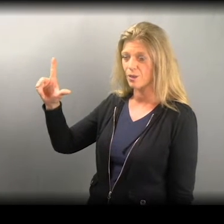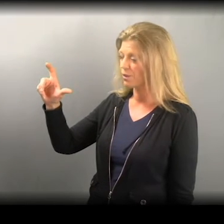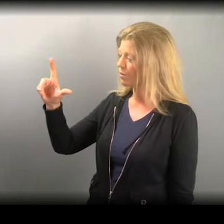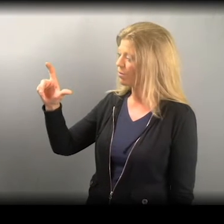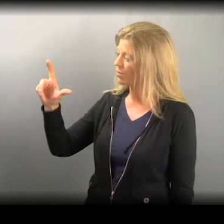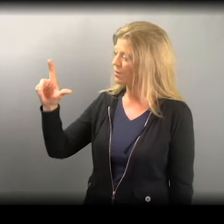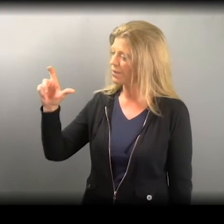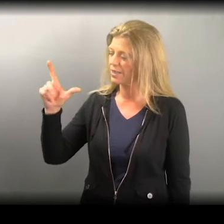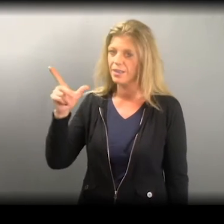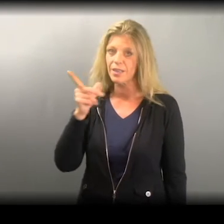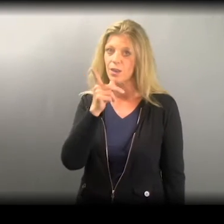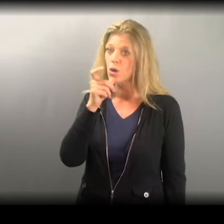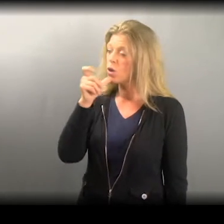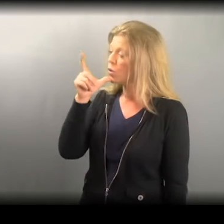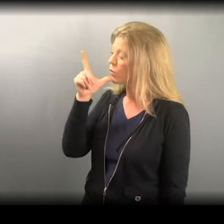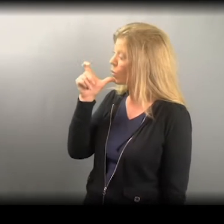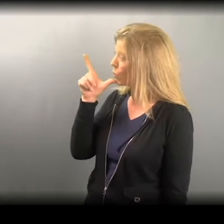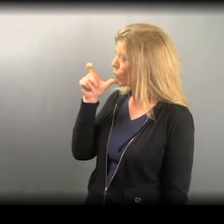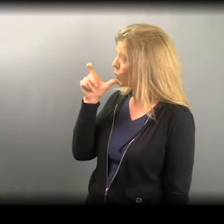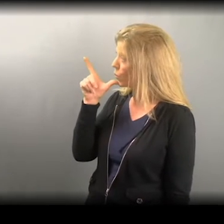your first finger here. So who,